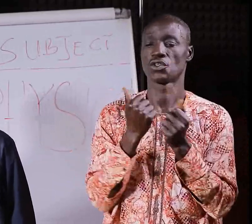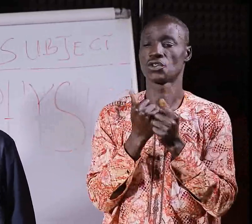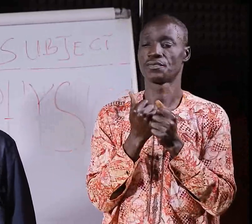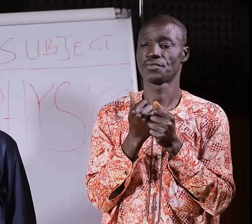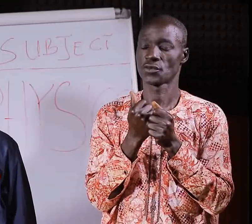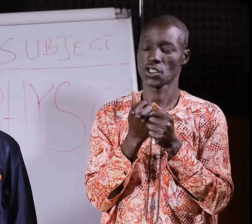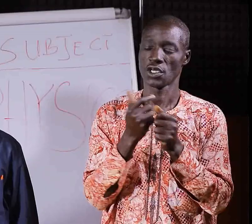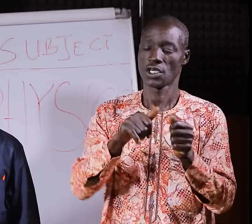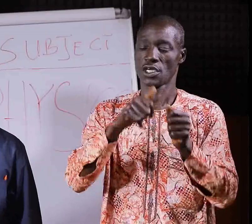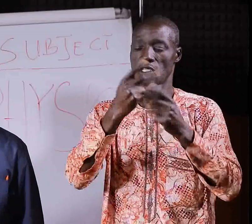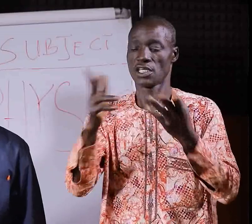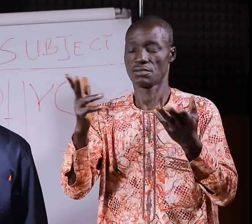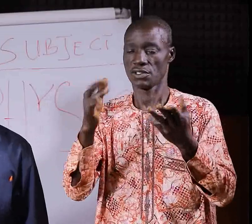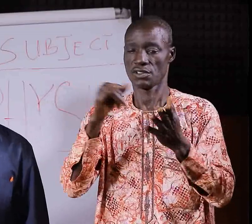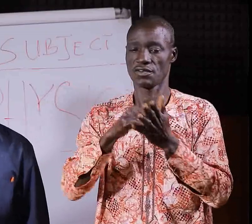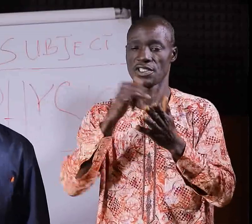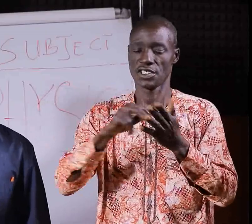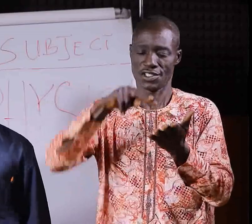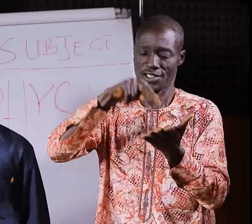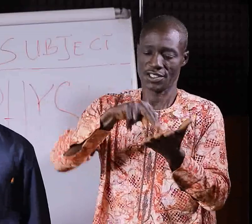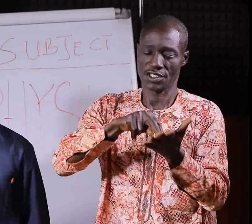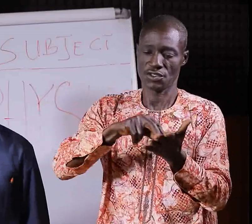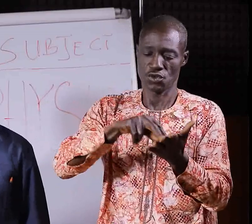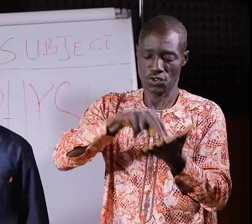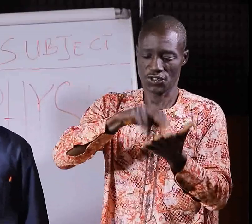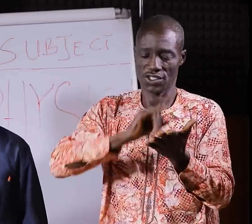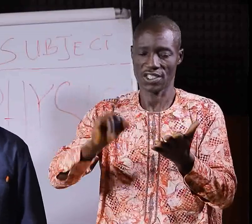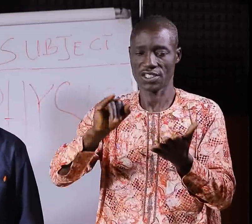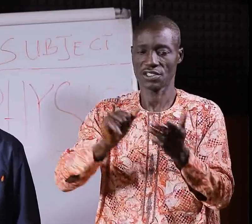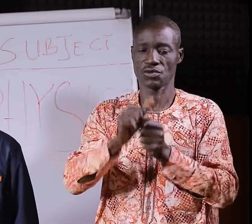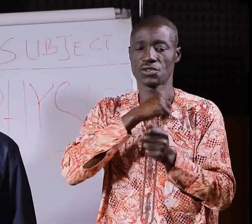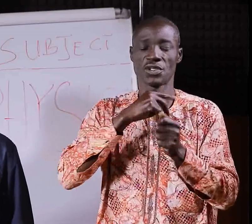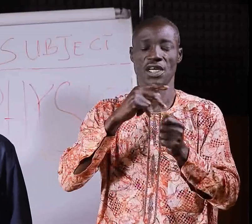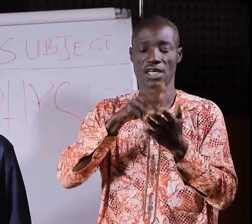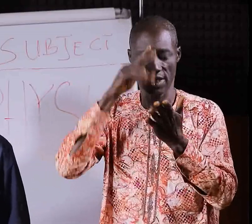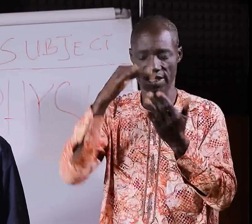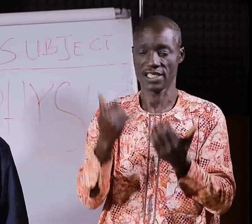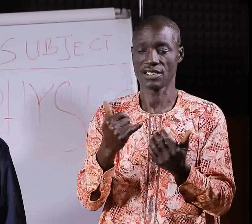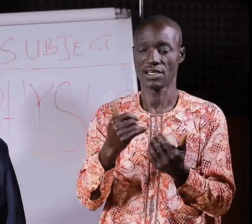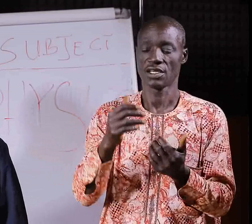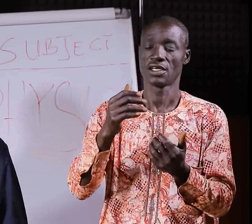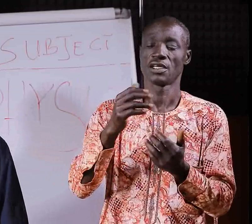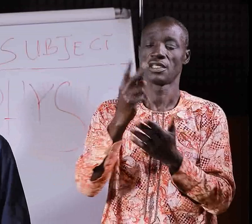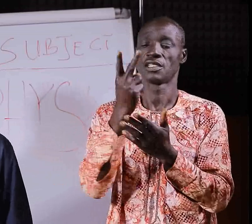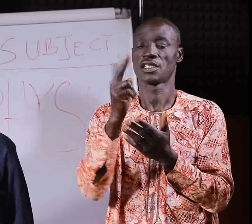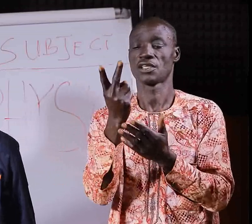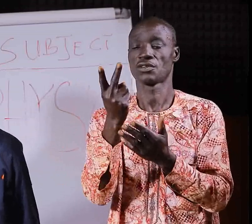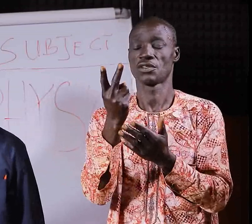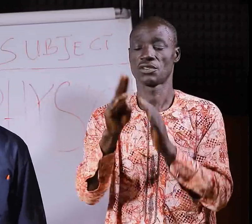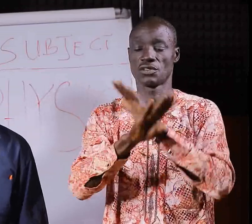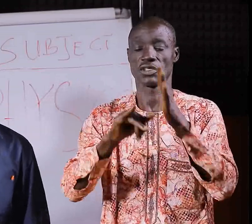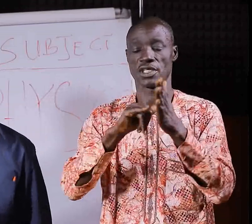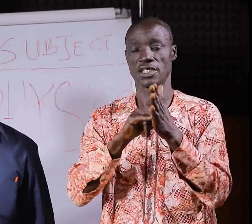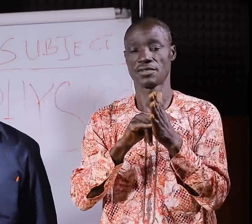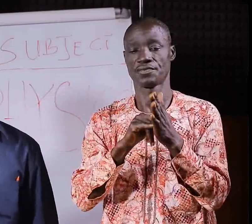The other aspect of it is stationary or standing wave, which we are now dealing with. The second aspect we look at under